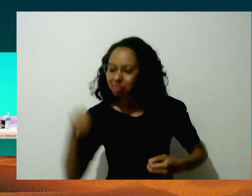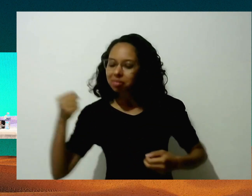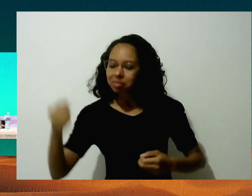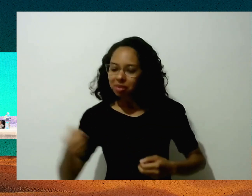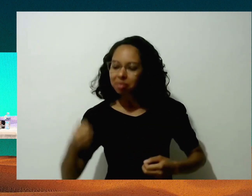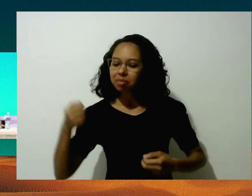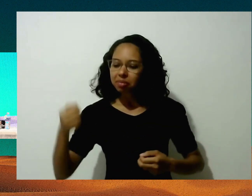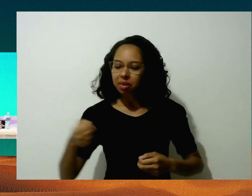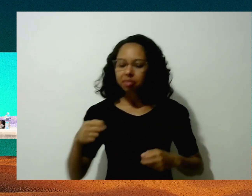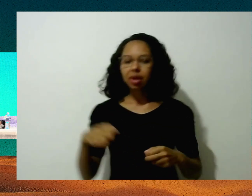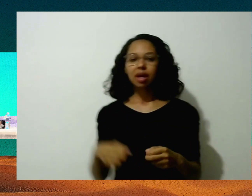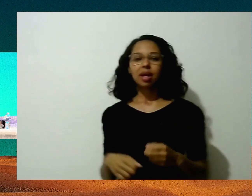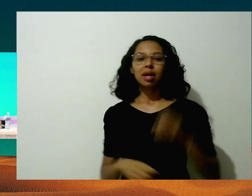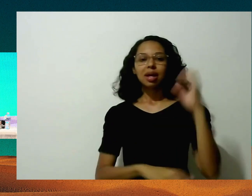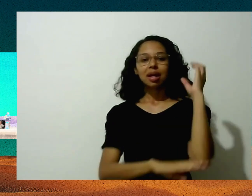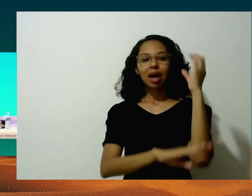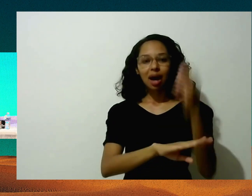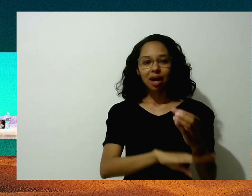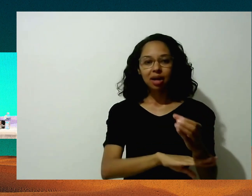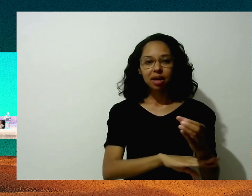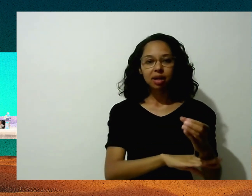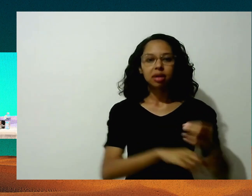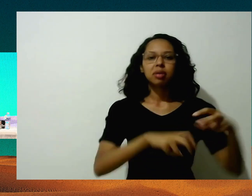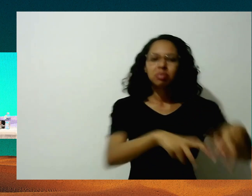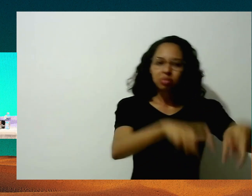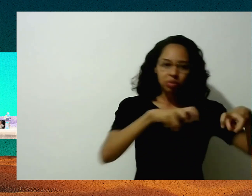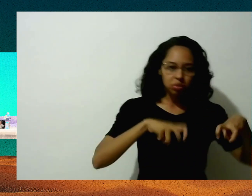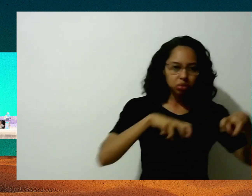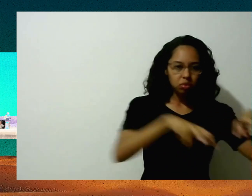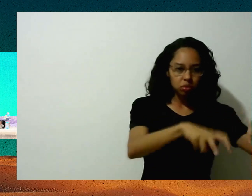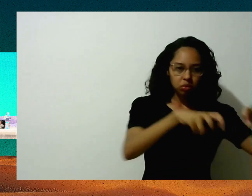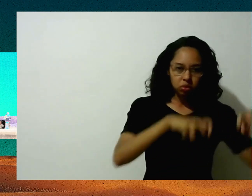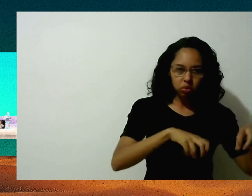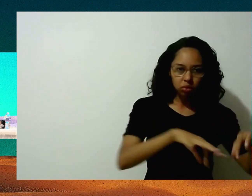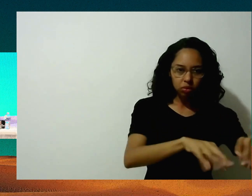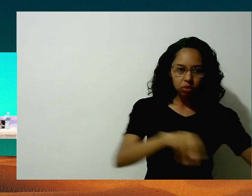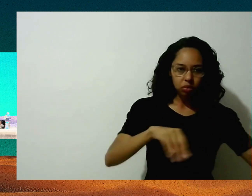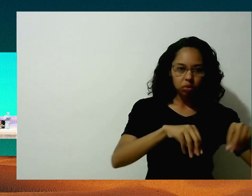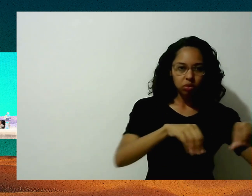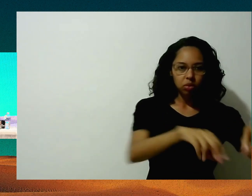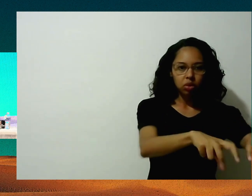Abel. Now Abel was a keeper of sheep, but Cain was a tiller of the ground.